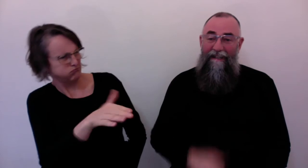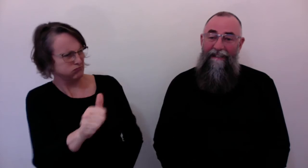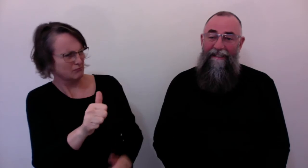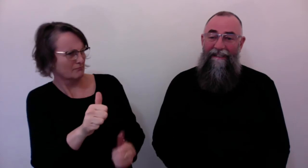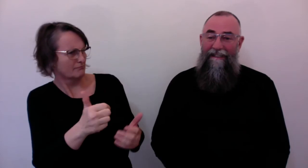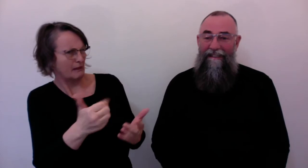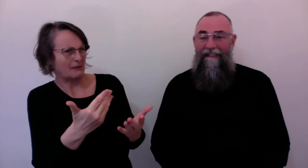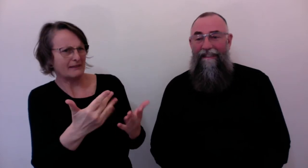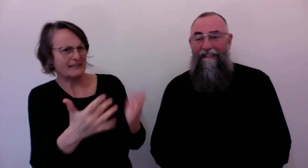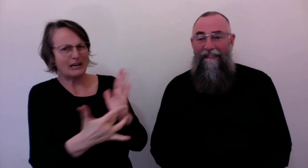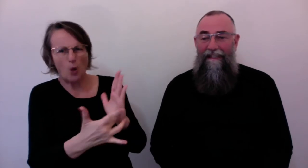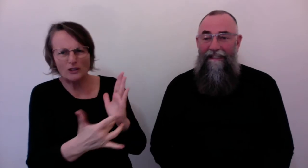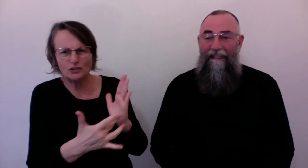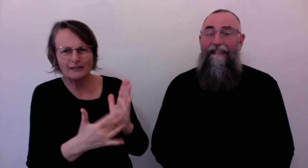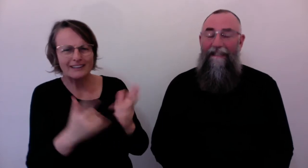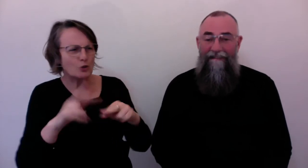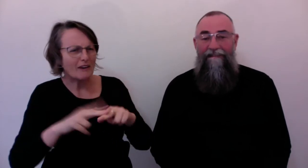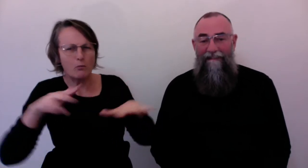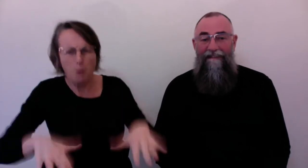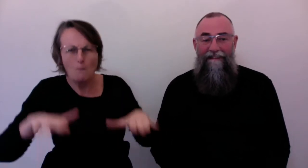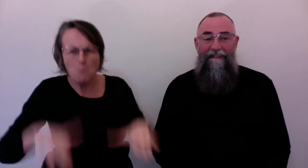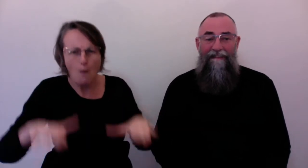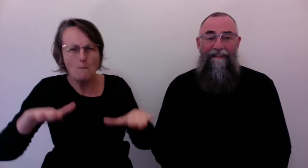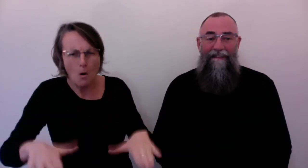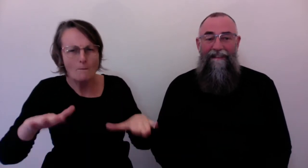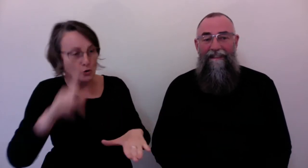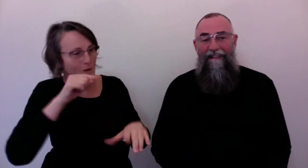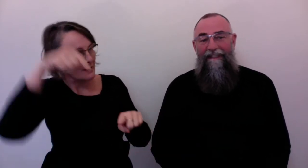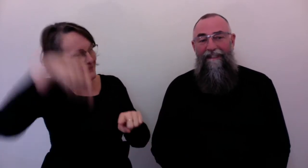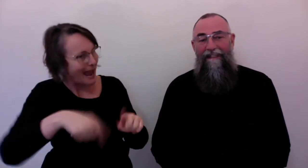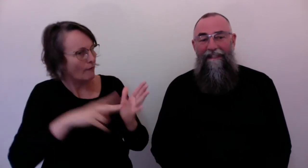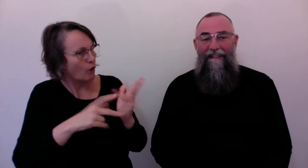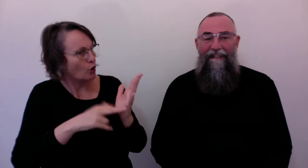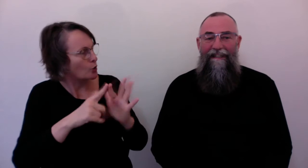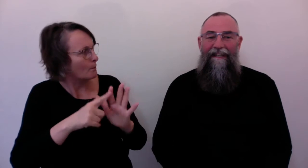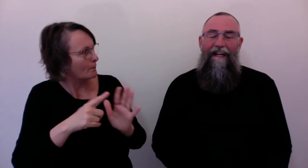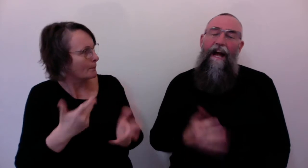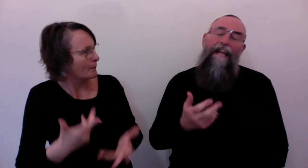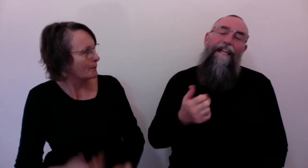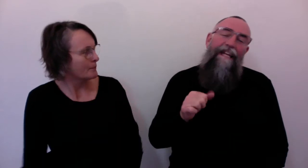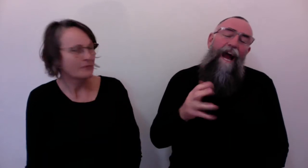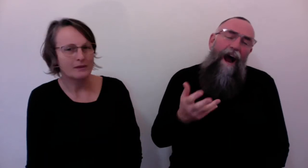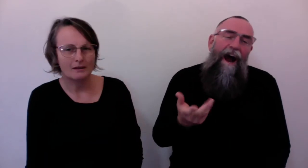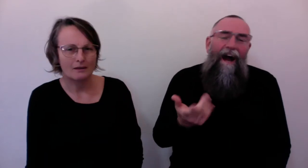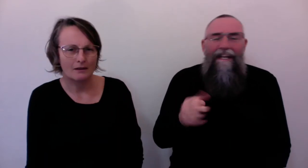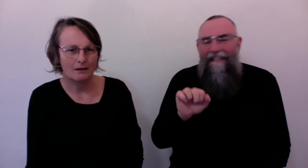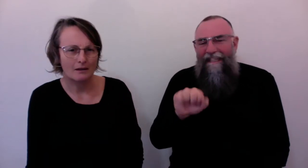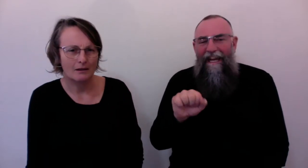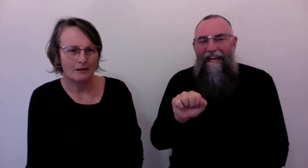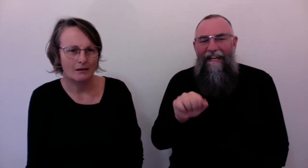down if it's real big bass or whatever it is. yeah, just it's like just a like a One sound, yeah. one sound